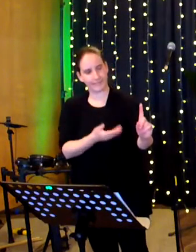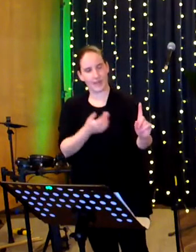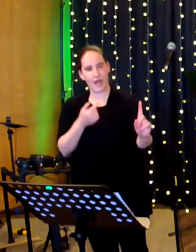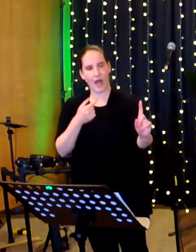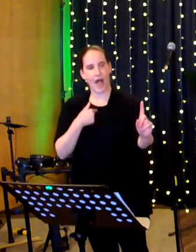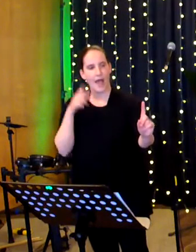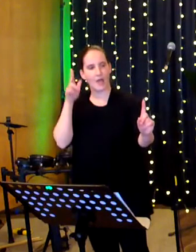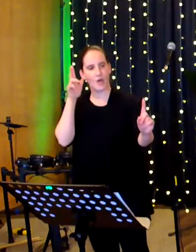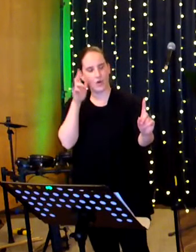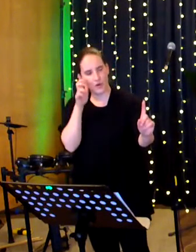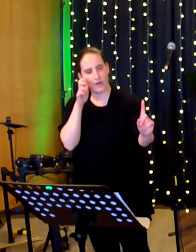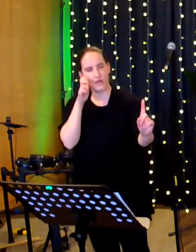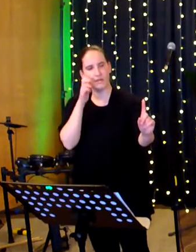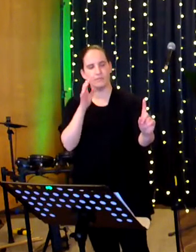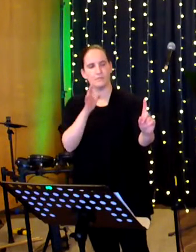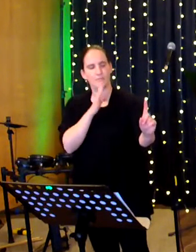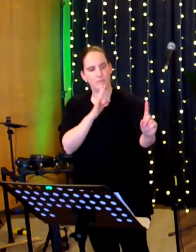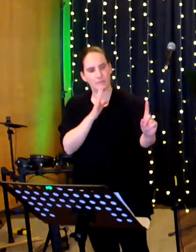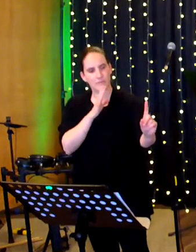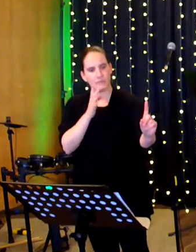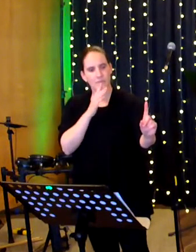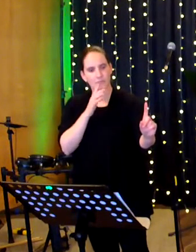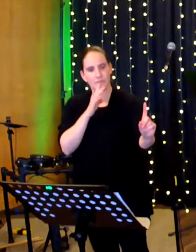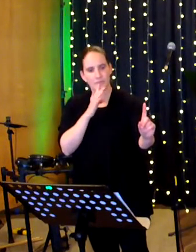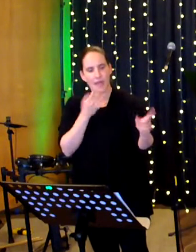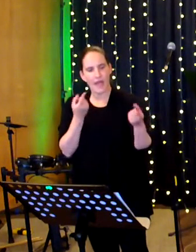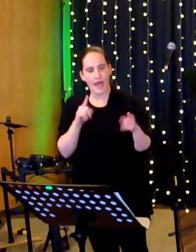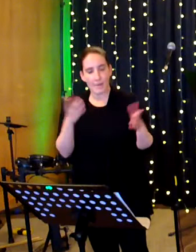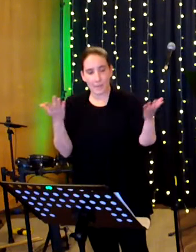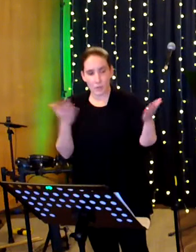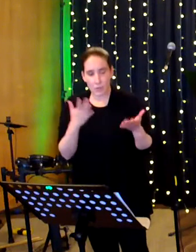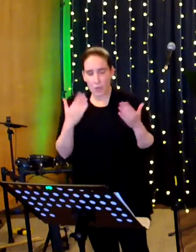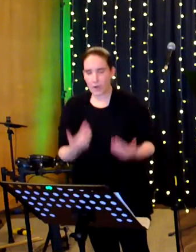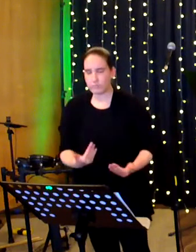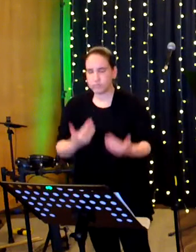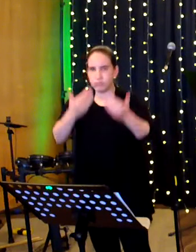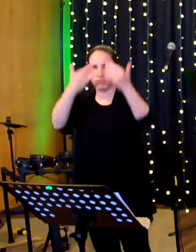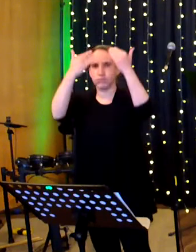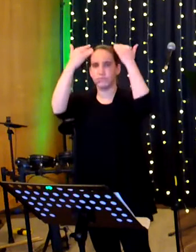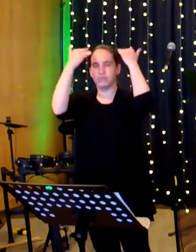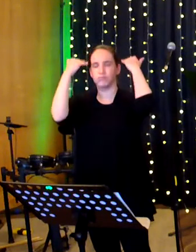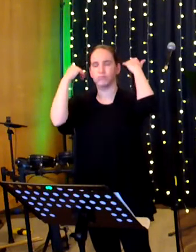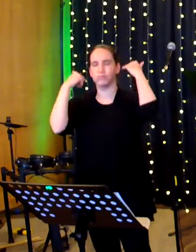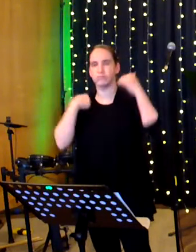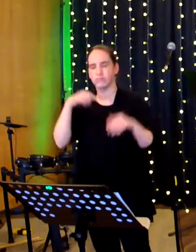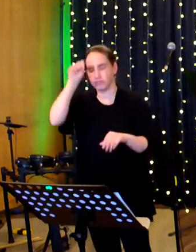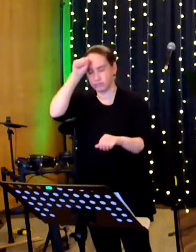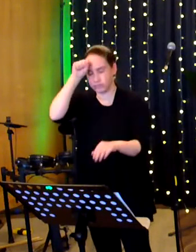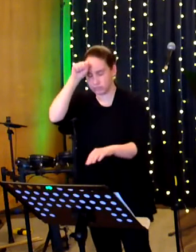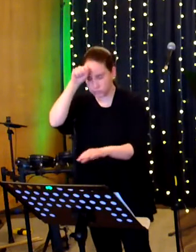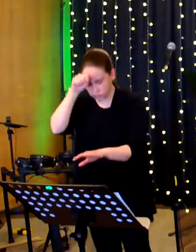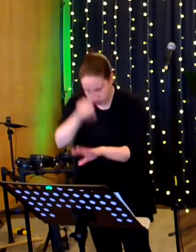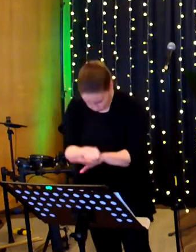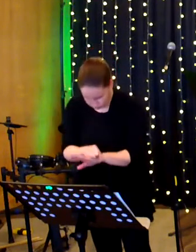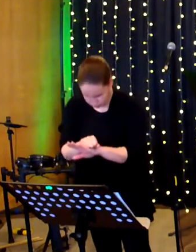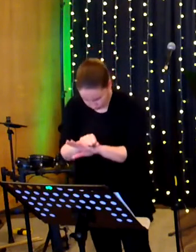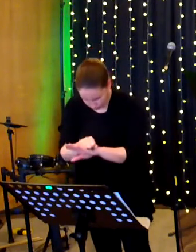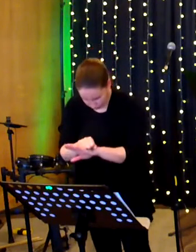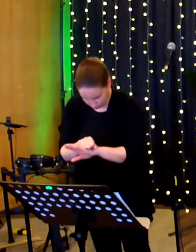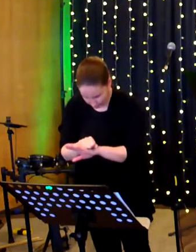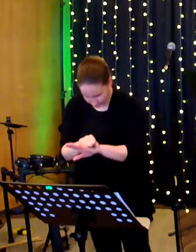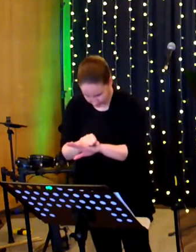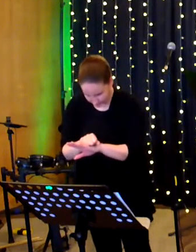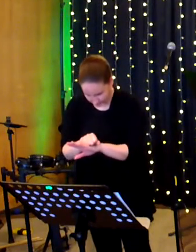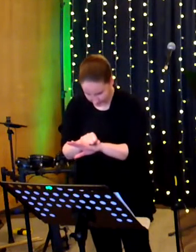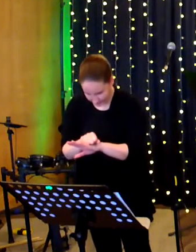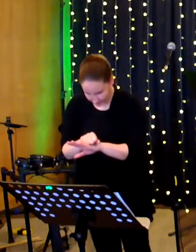deep sleep, my face to the ground." So this is powerful. Just at the sound of his voice, Daniel fell down,